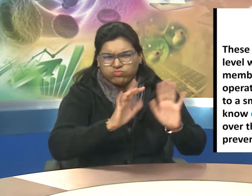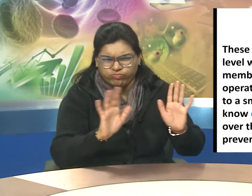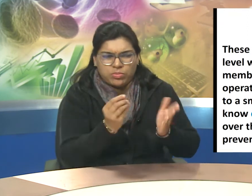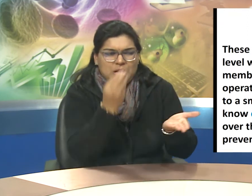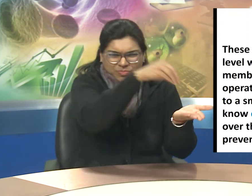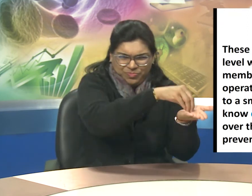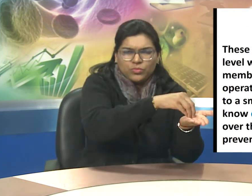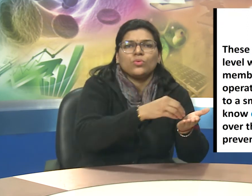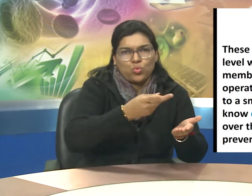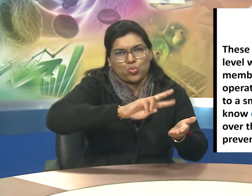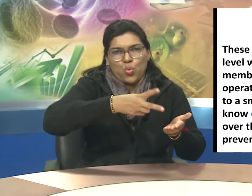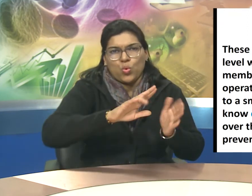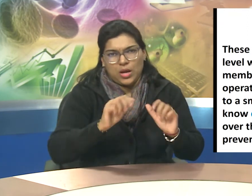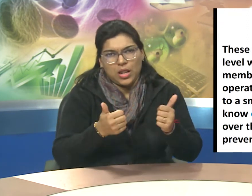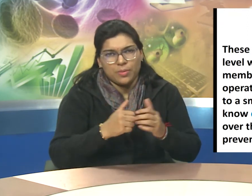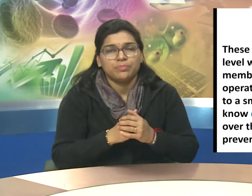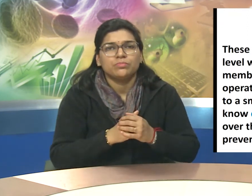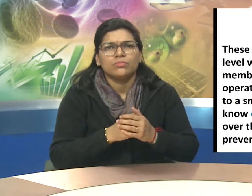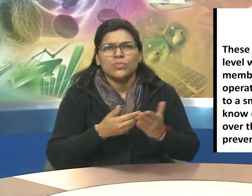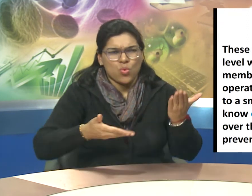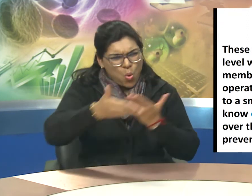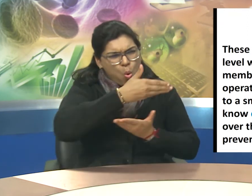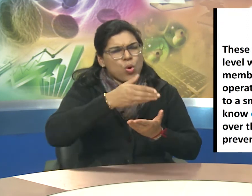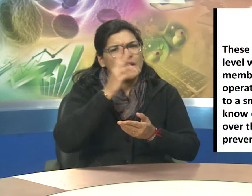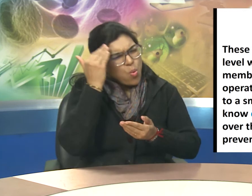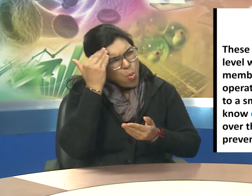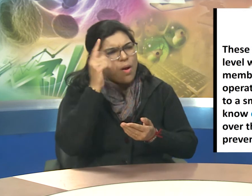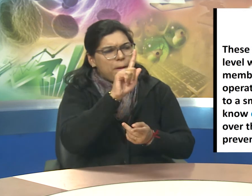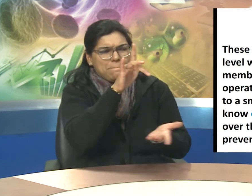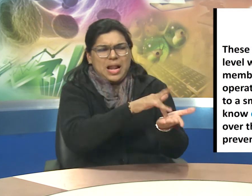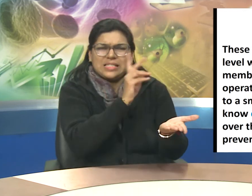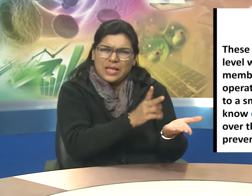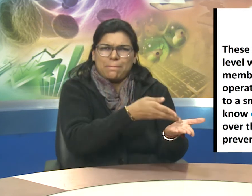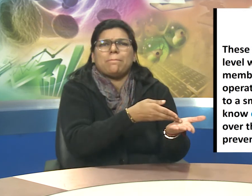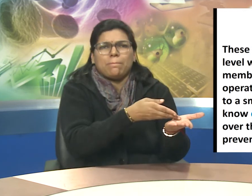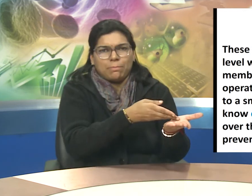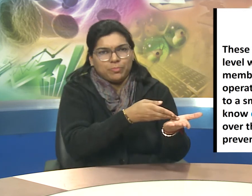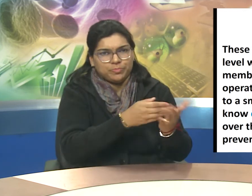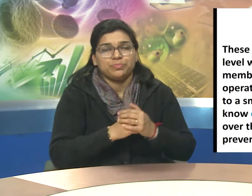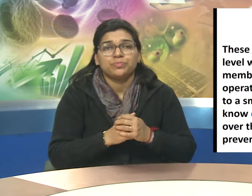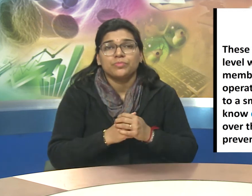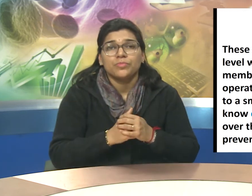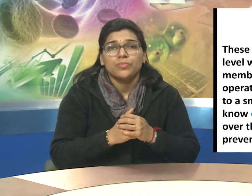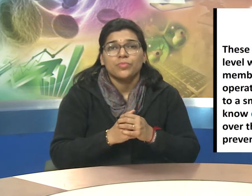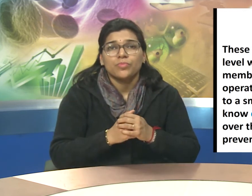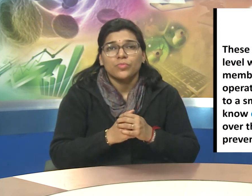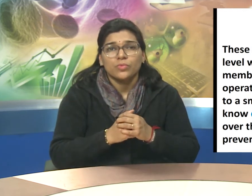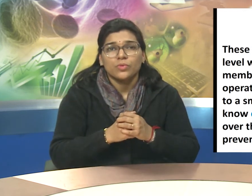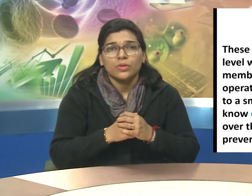The operation of each society is restricted to a small area so that the